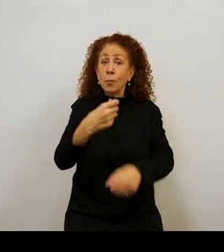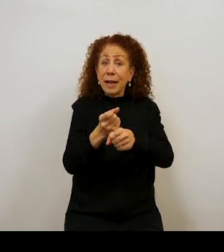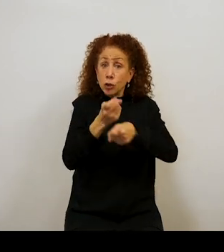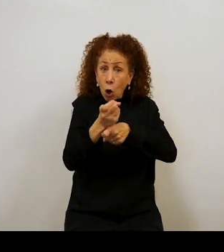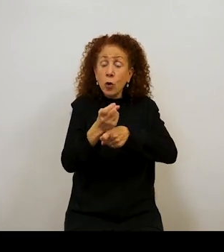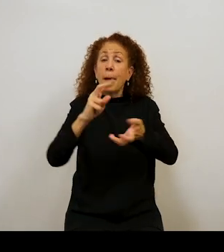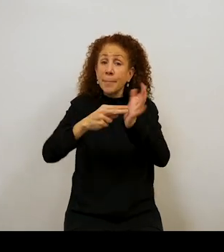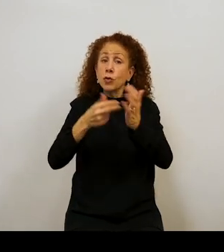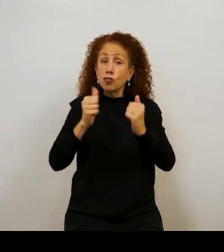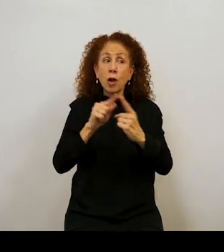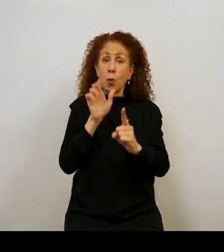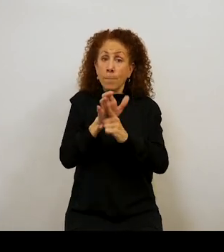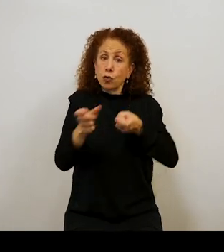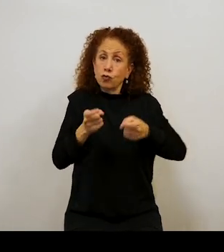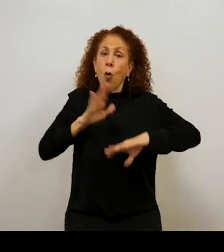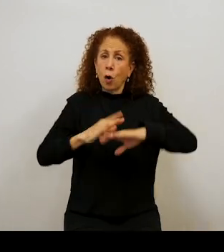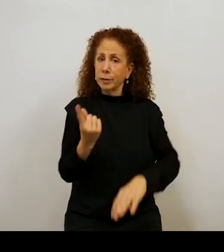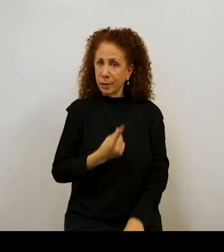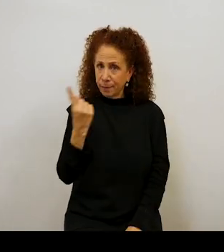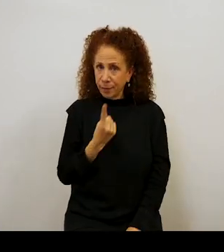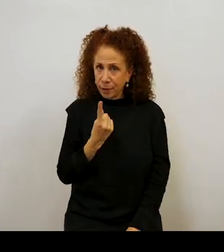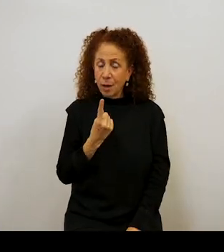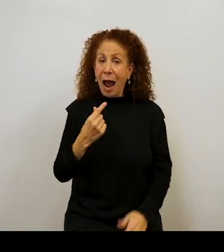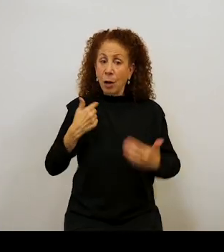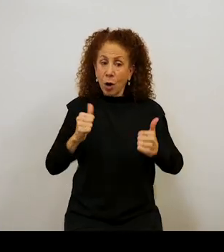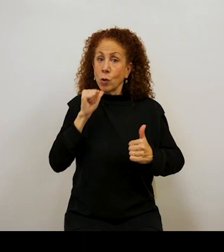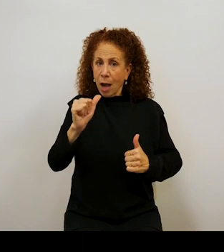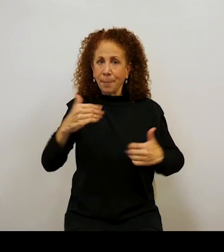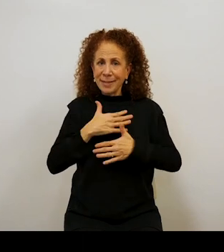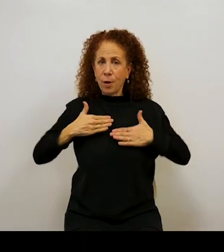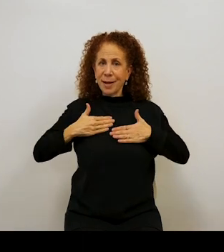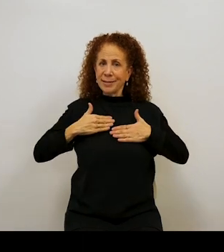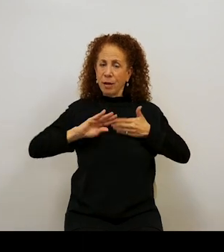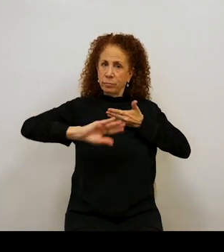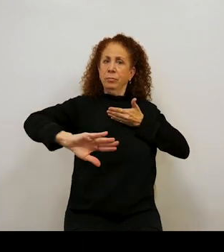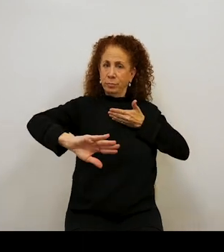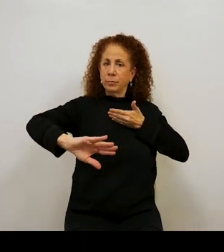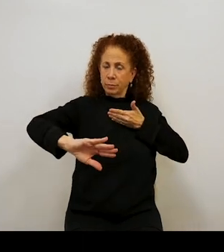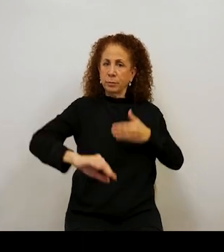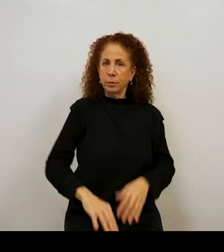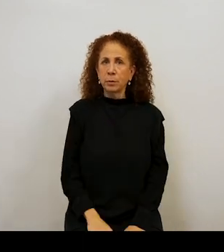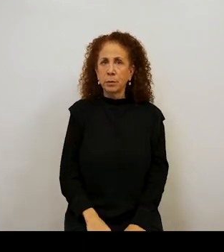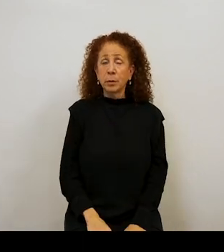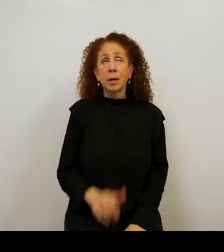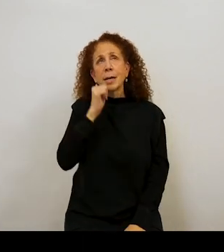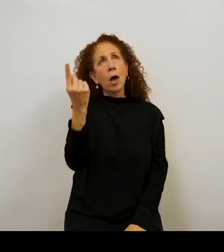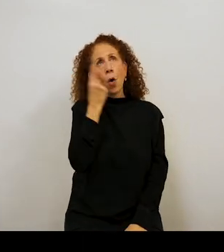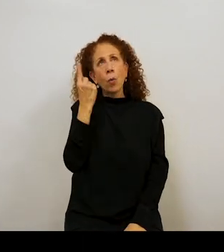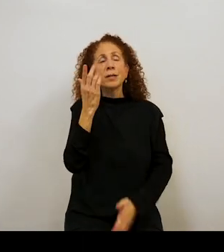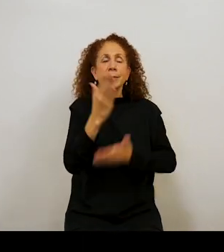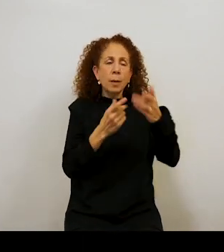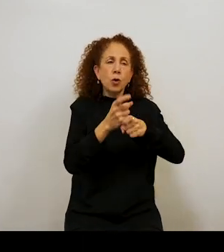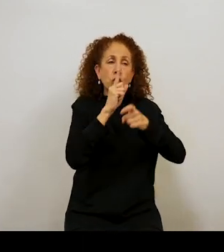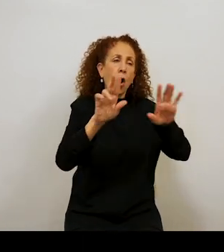joke, you're trying to impose control on something. You're trying to not be scared of it. I mean, not all jokes. Sometimes you're trying to make